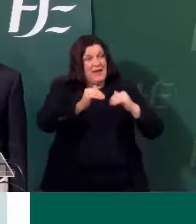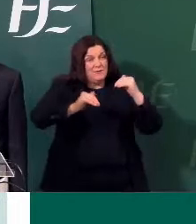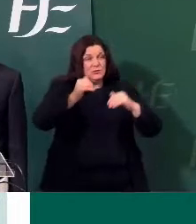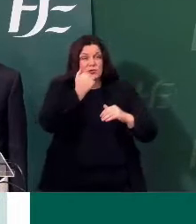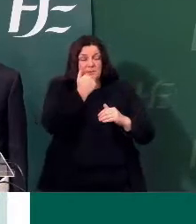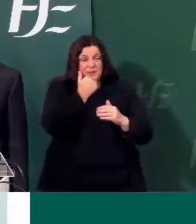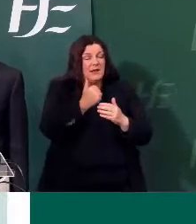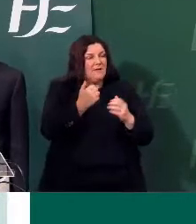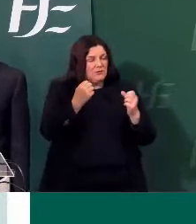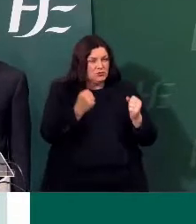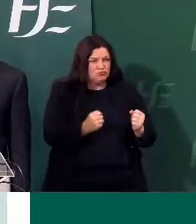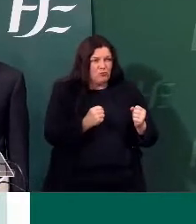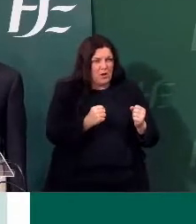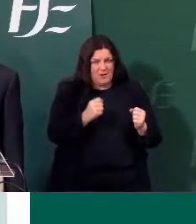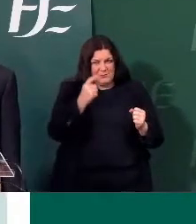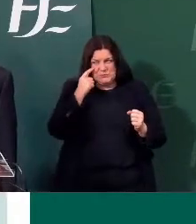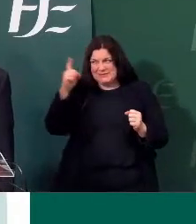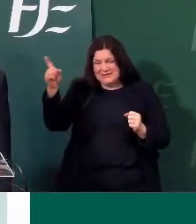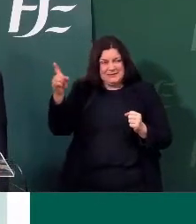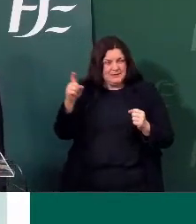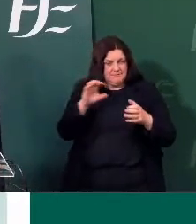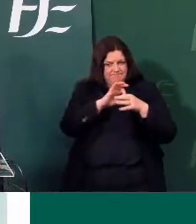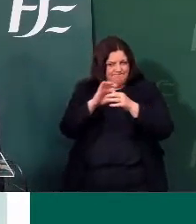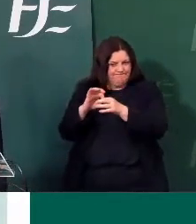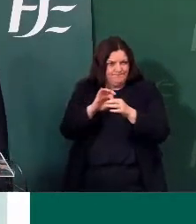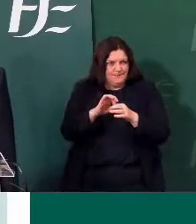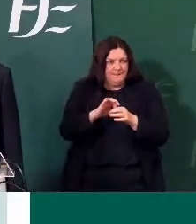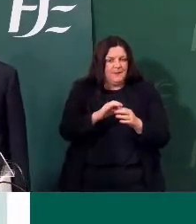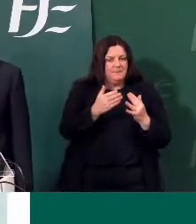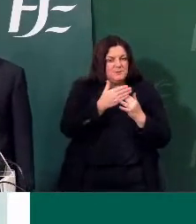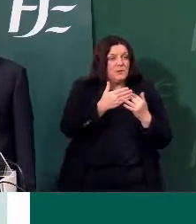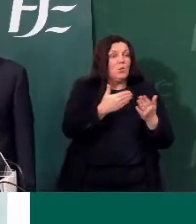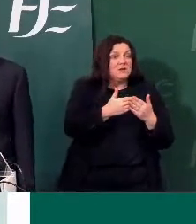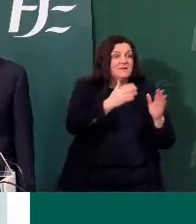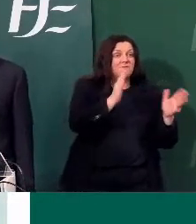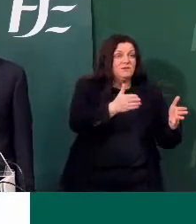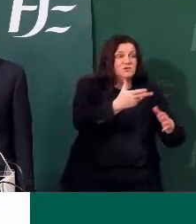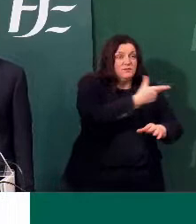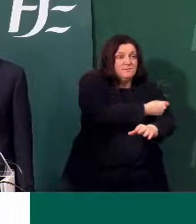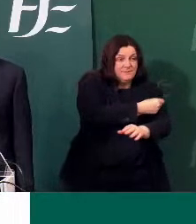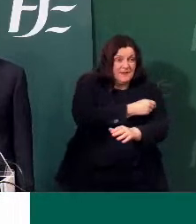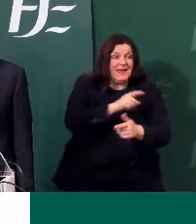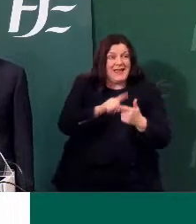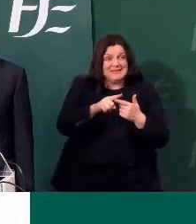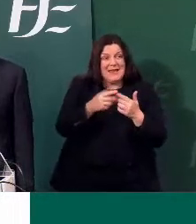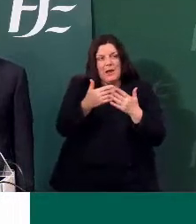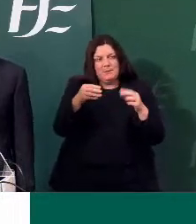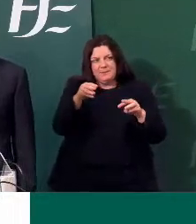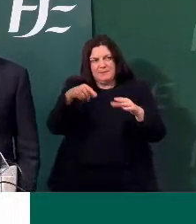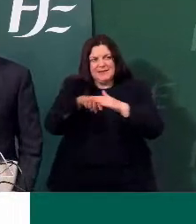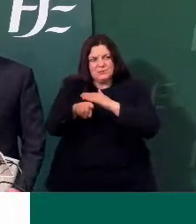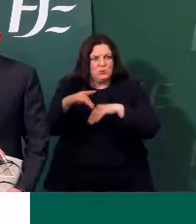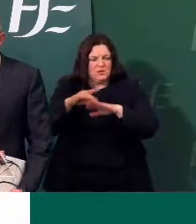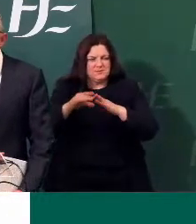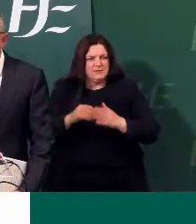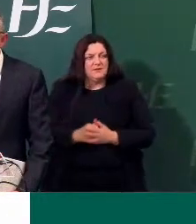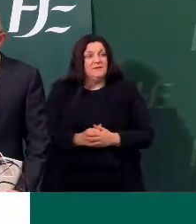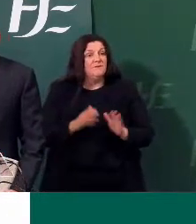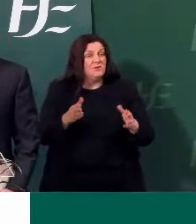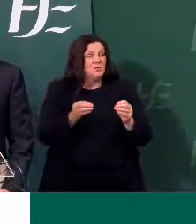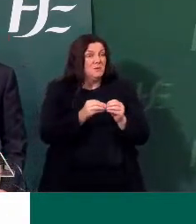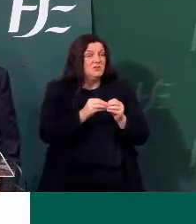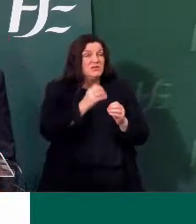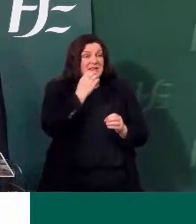strong correlation in country level between vaccine uptake and hospitalisation and indeed the number of cases. I mentioned Israel earlier,